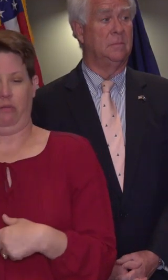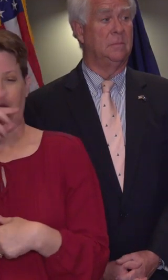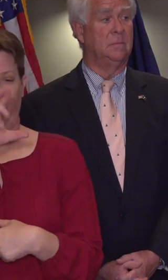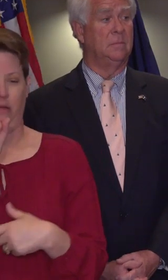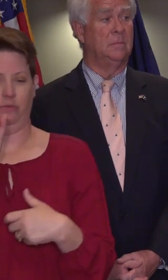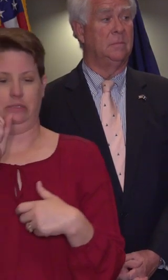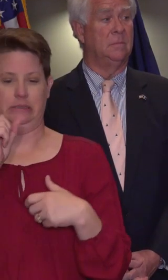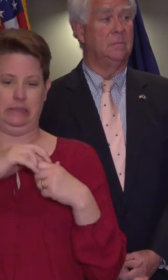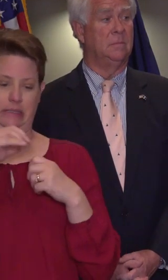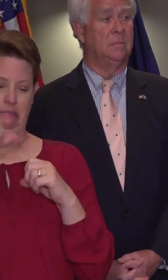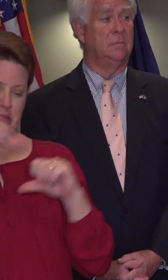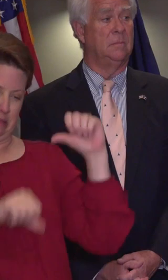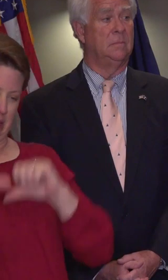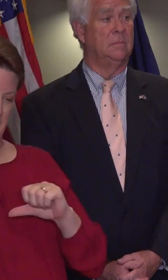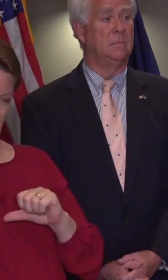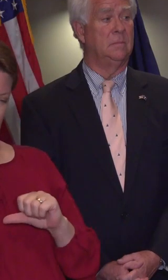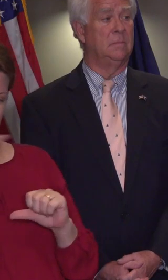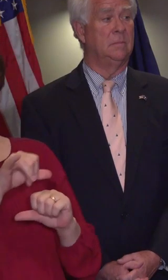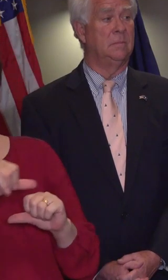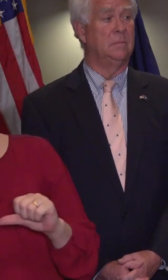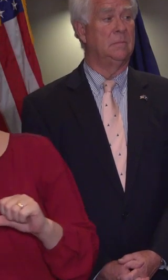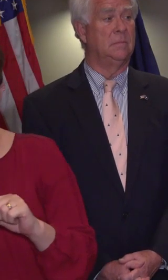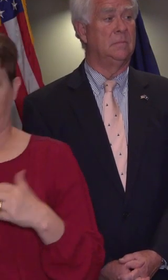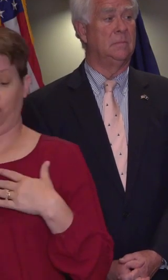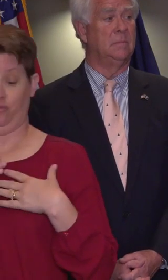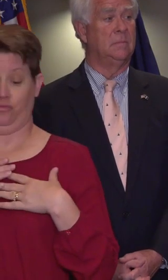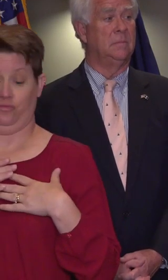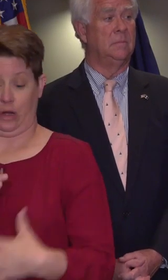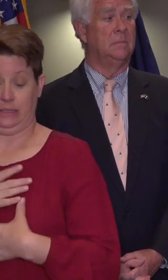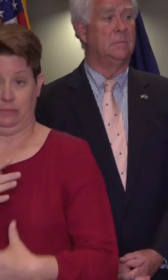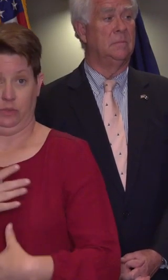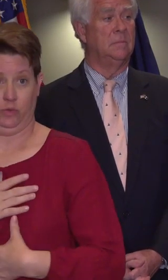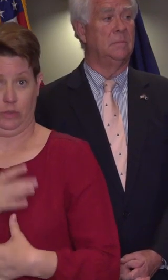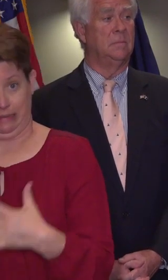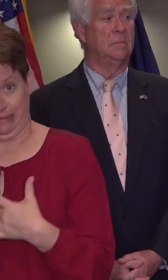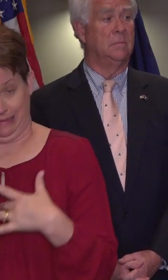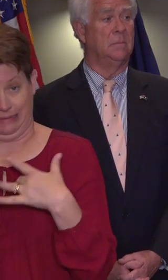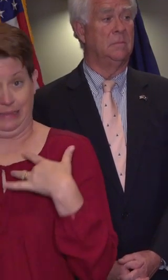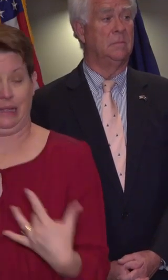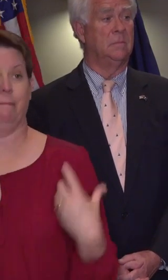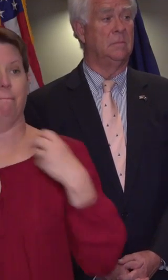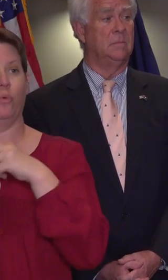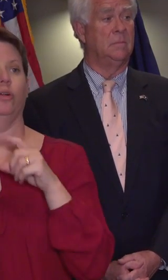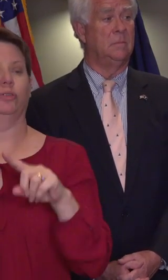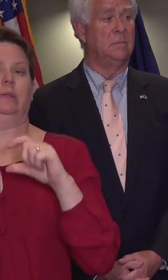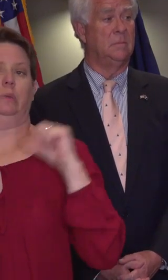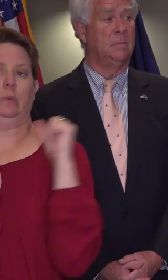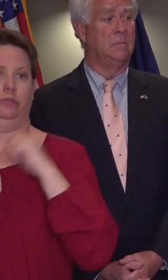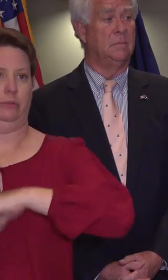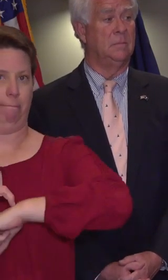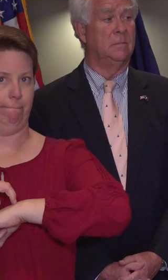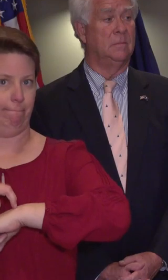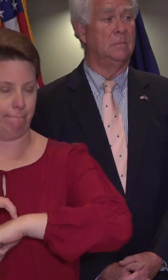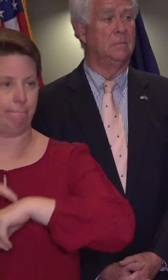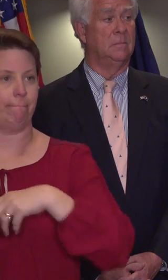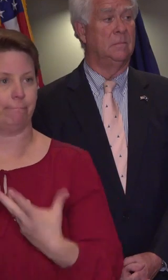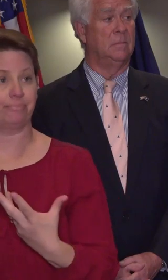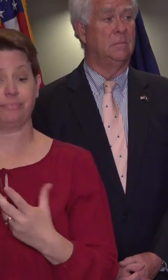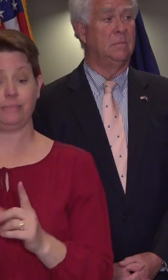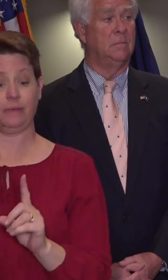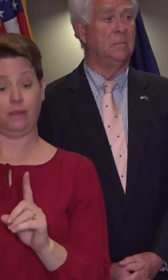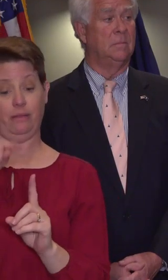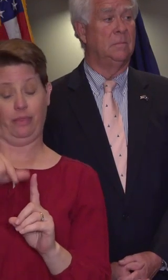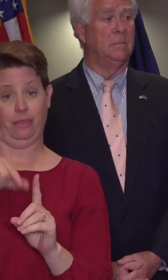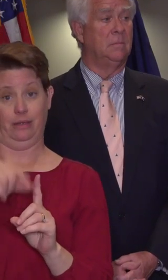this, and respiratory illnesses tend to be more active in the winter months, but this